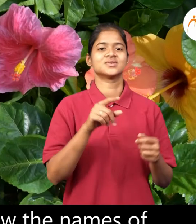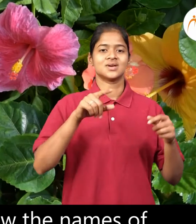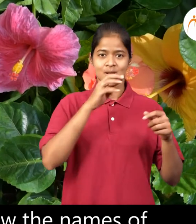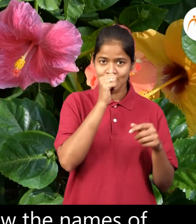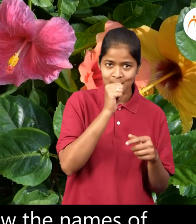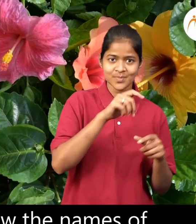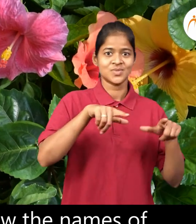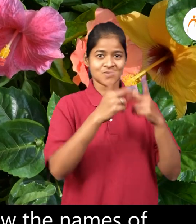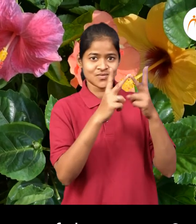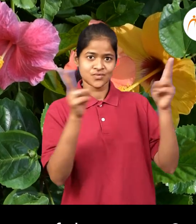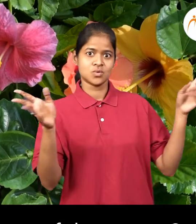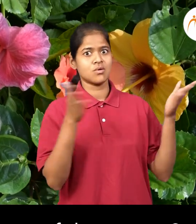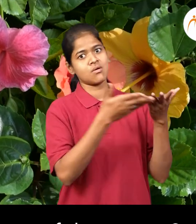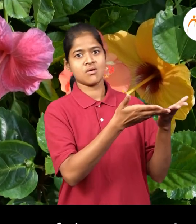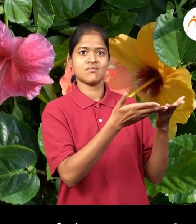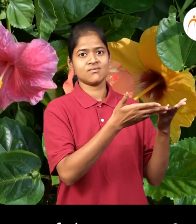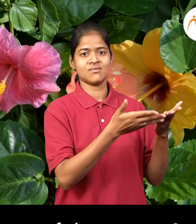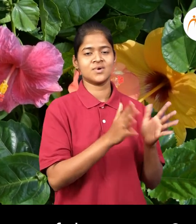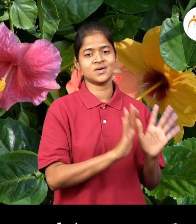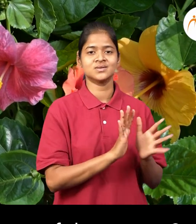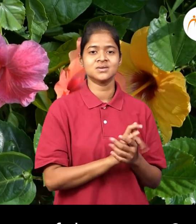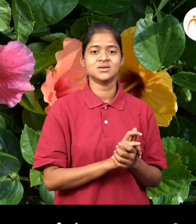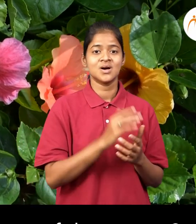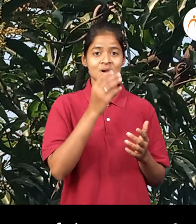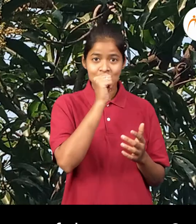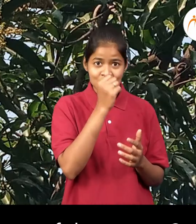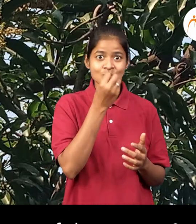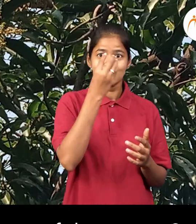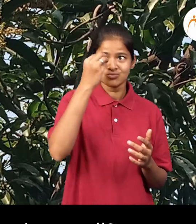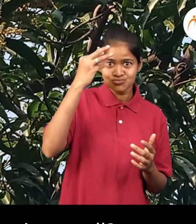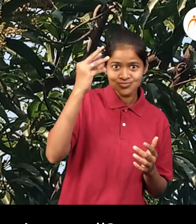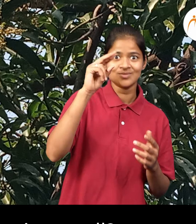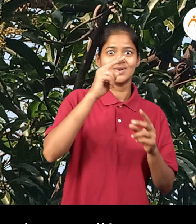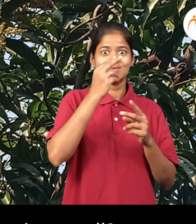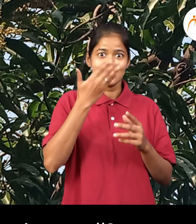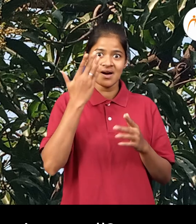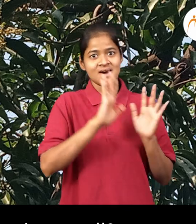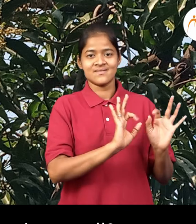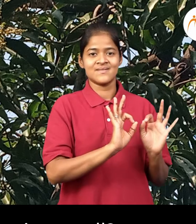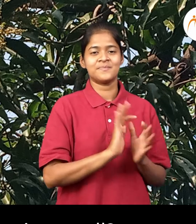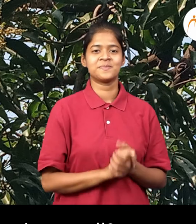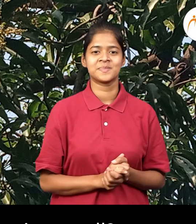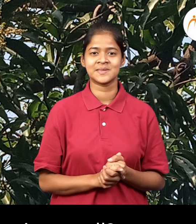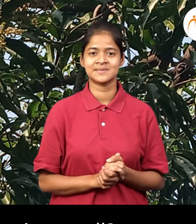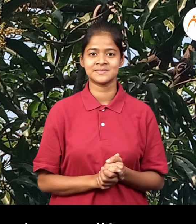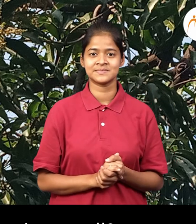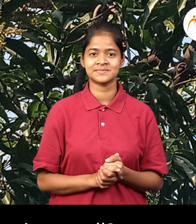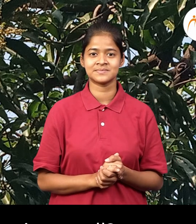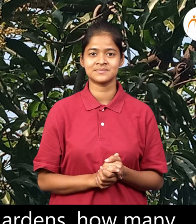didn't you did you see the flowers of the mango did you get a nice smell